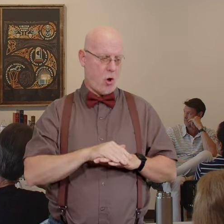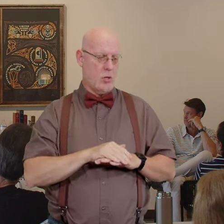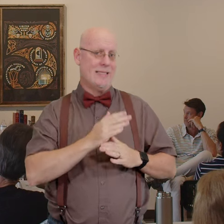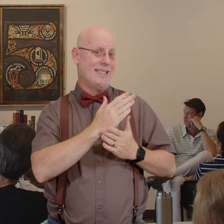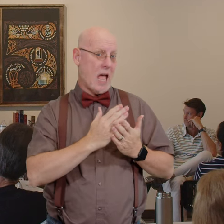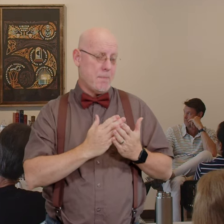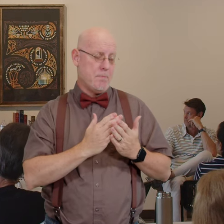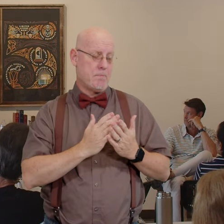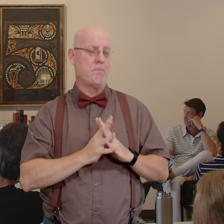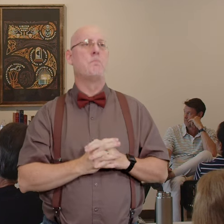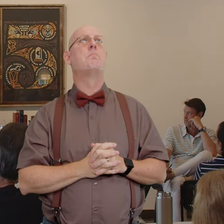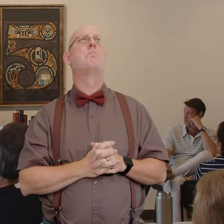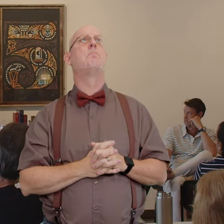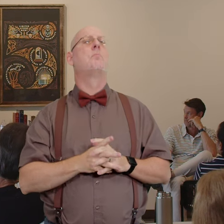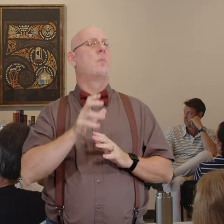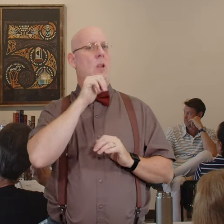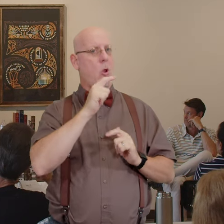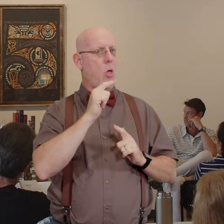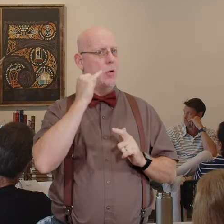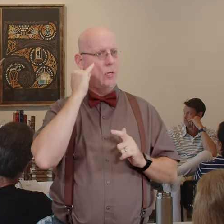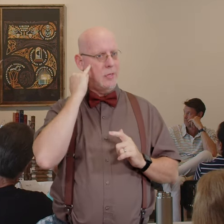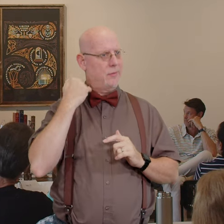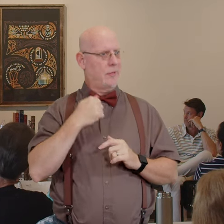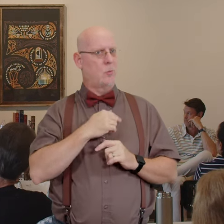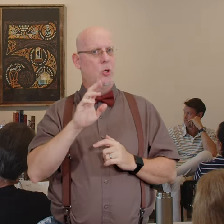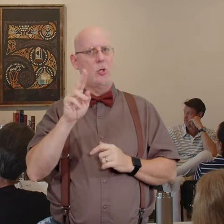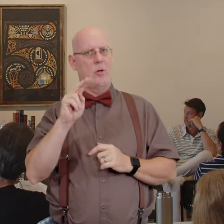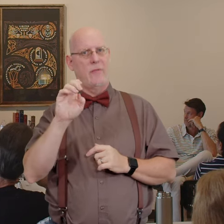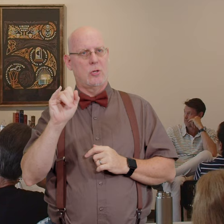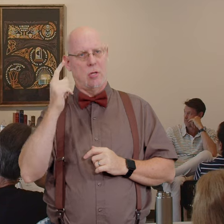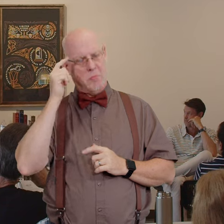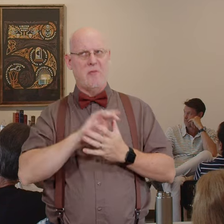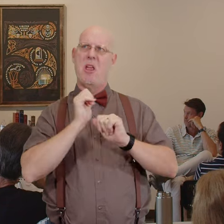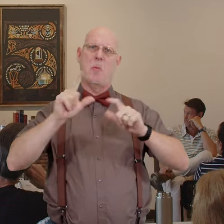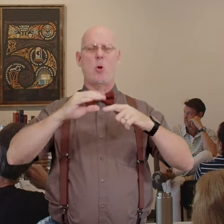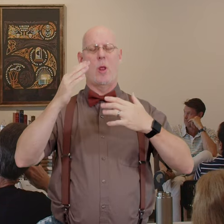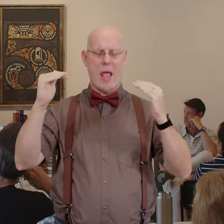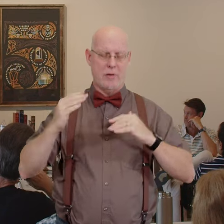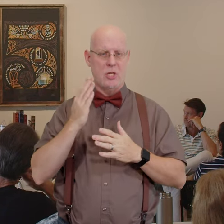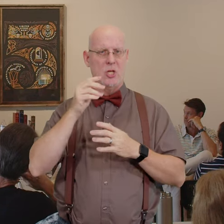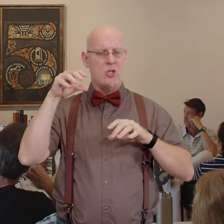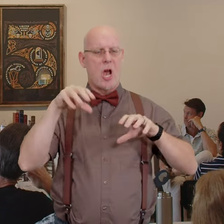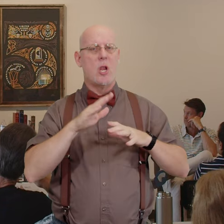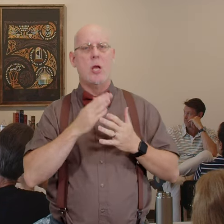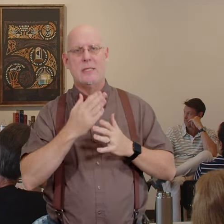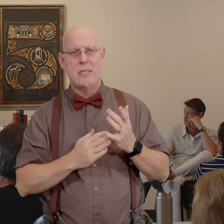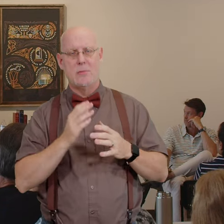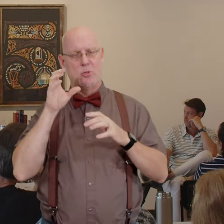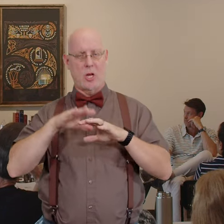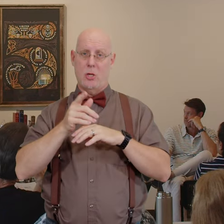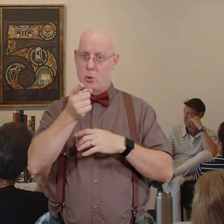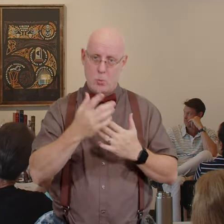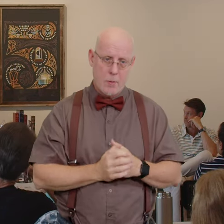upon some, not all, unless we're universalist, unless we believe everybody's going to heaven, shines upon some, shined upon